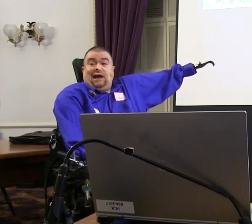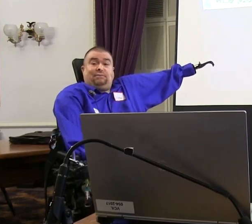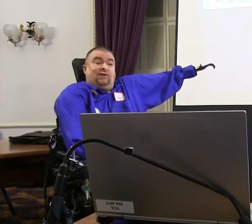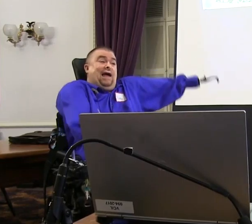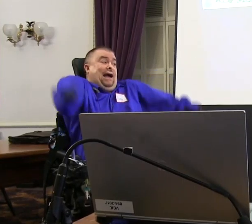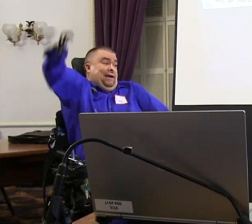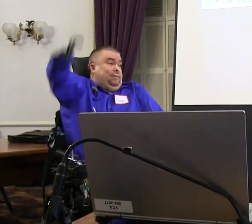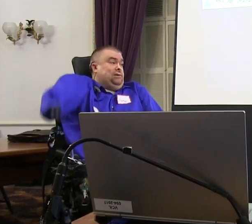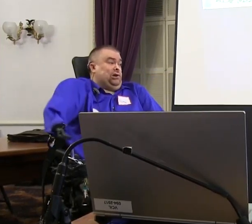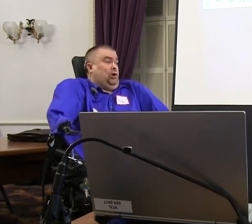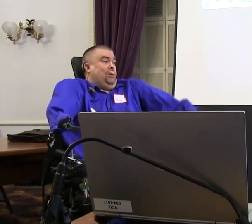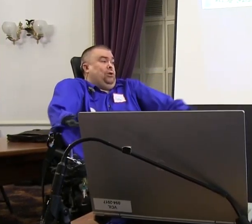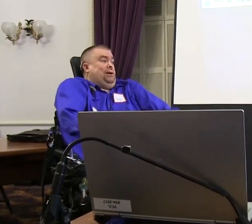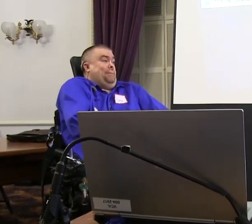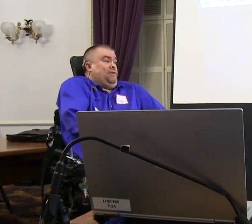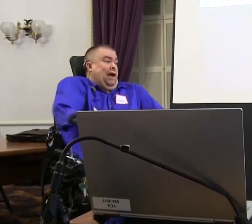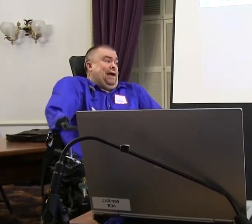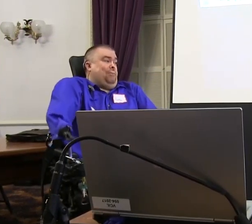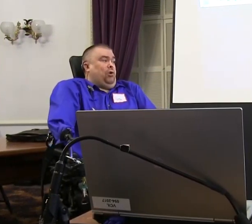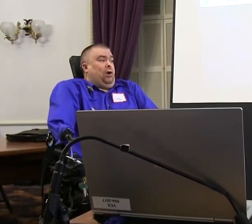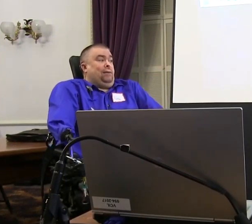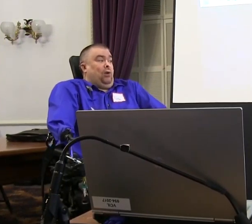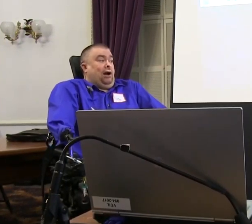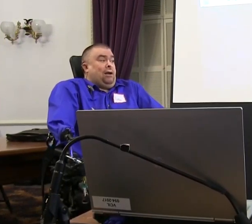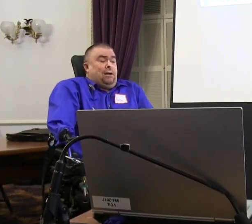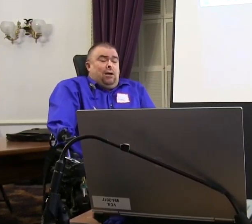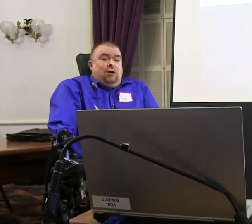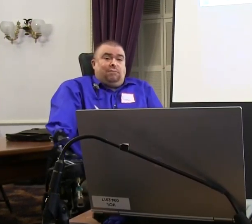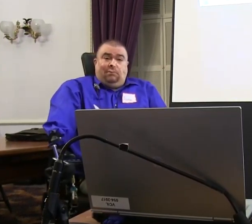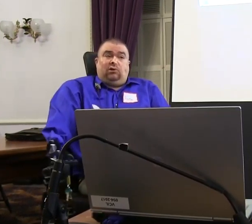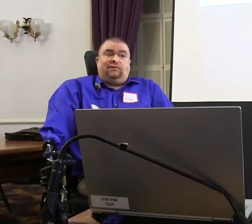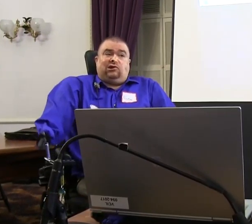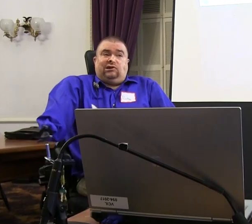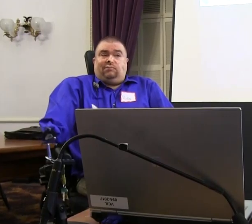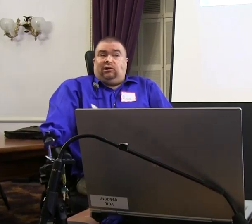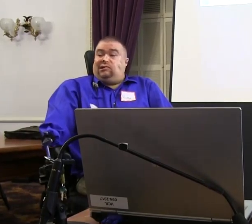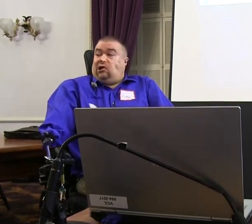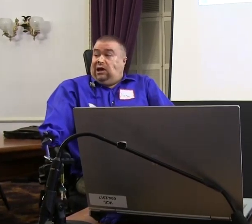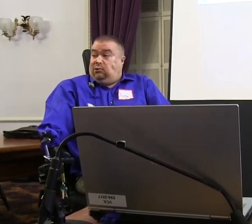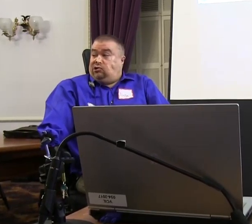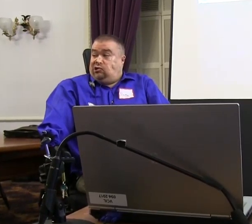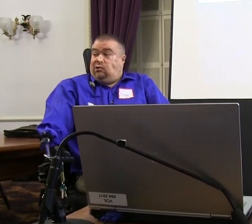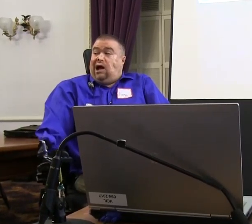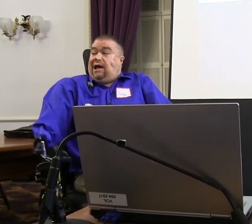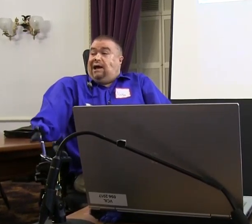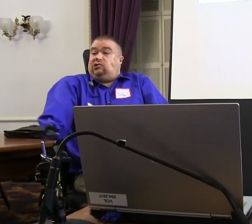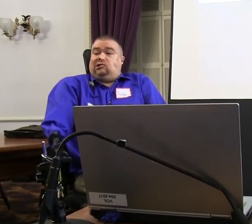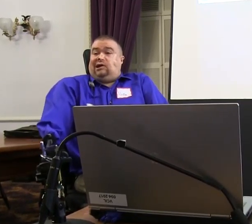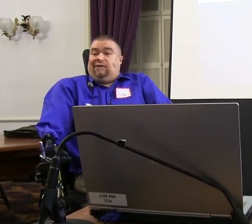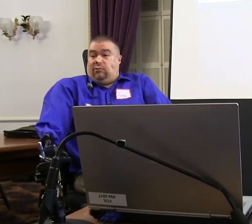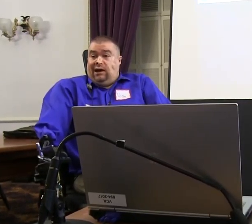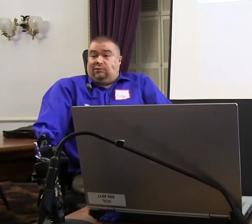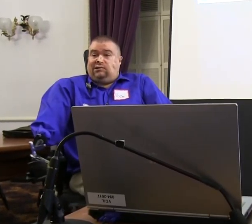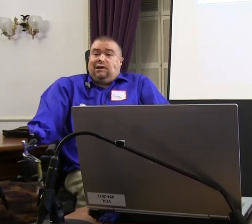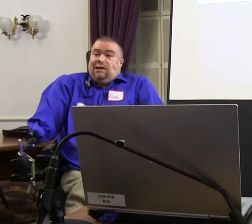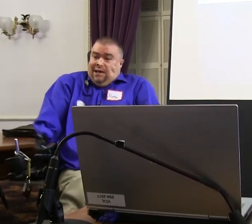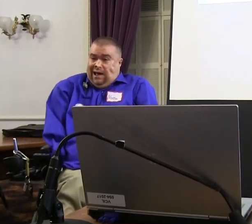adaptive kayaking so we do adaptive kayaking program where people with physical disabilities are able to just